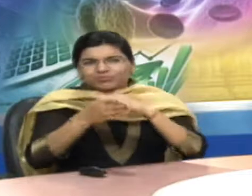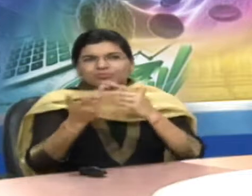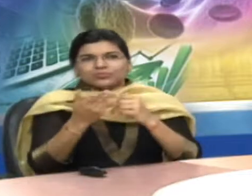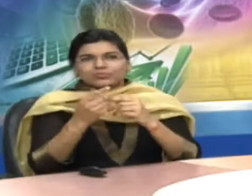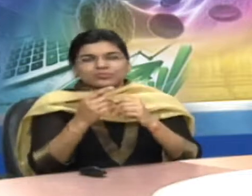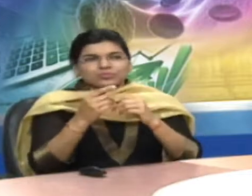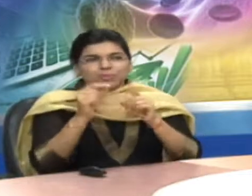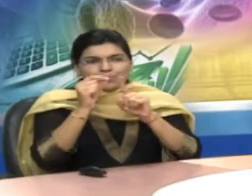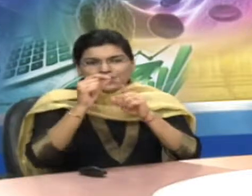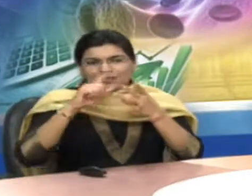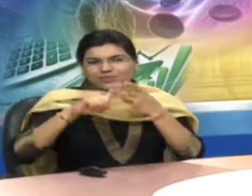domesticated.